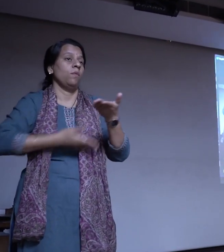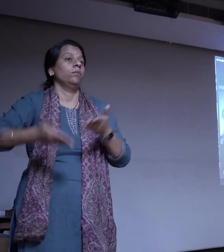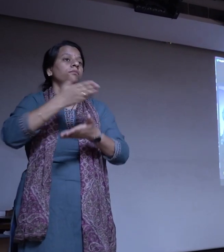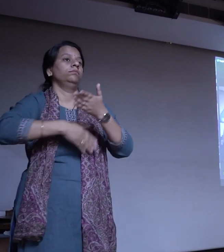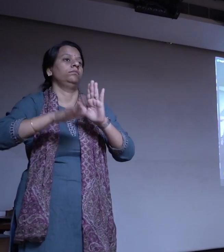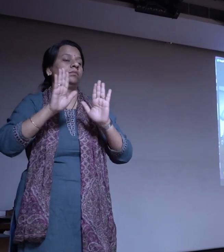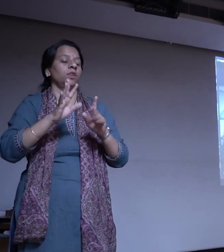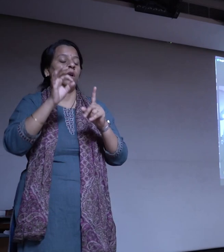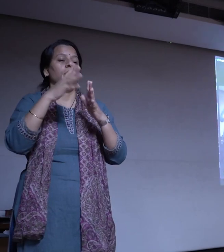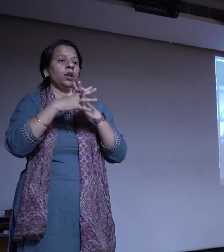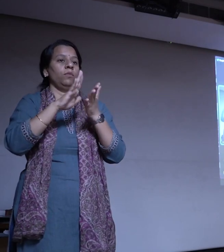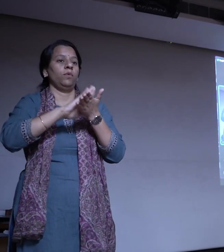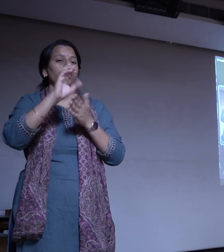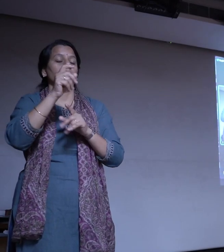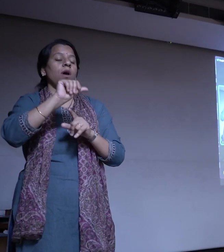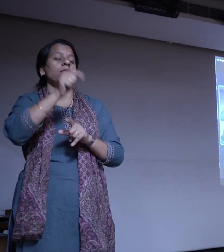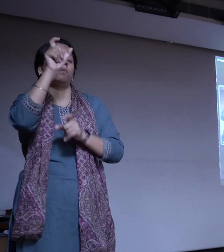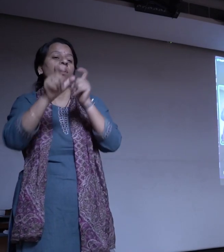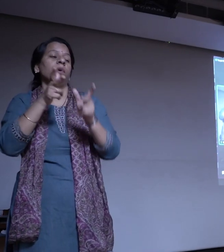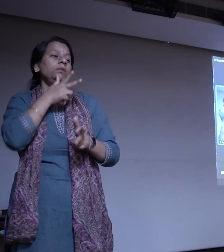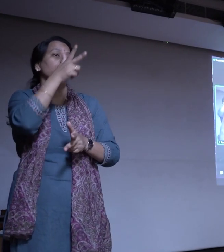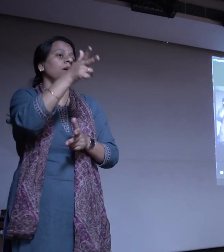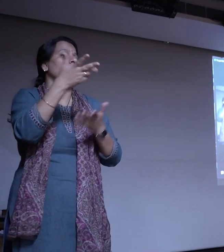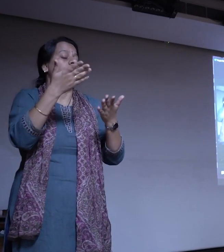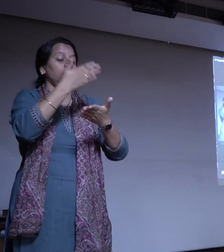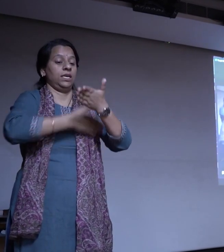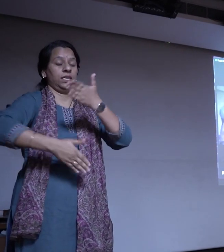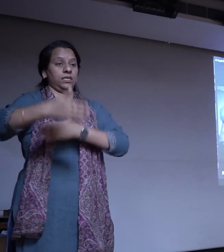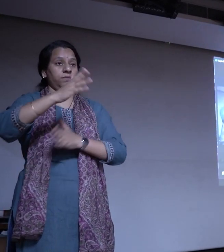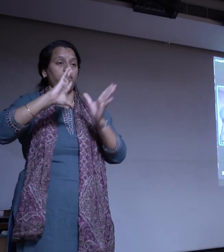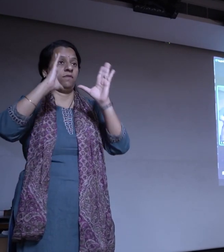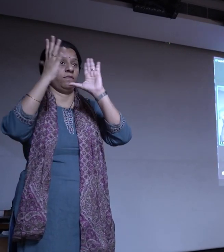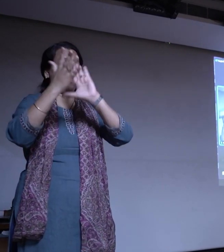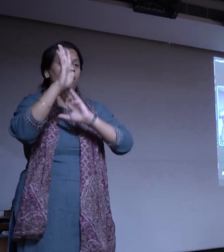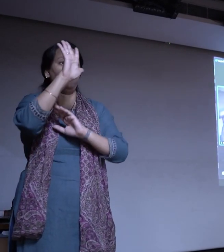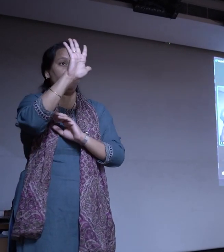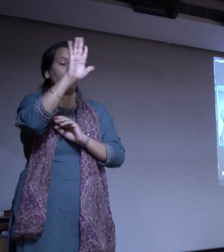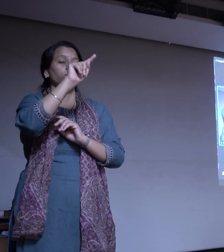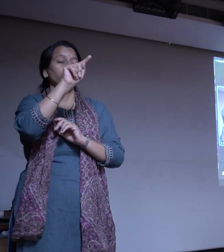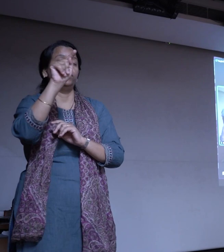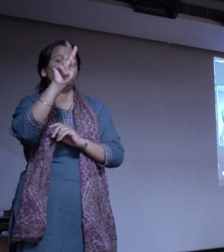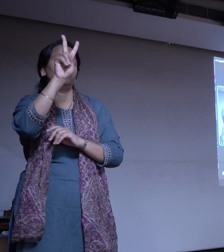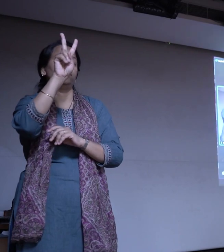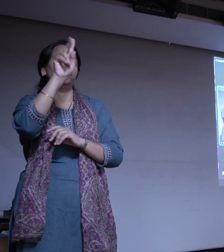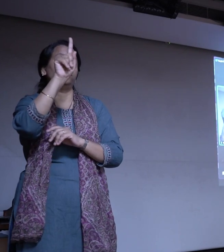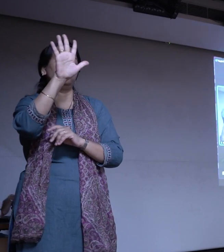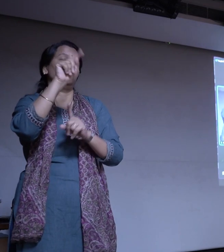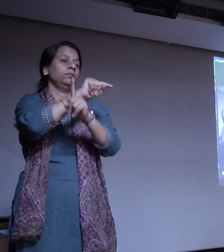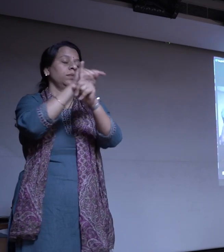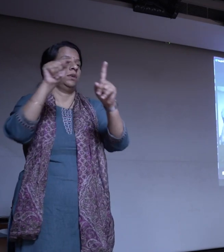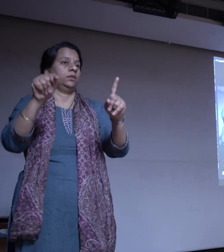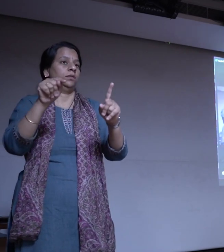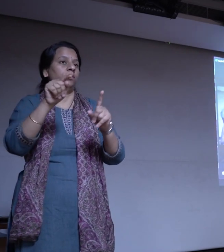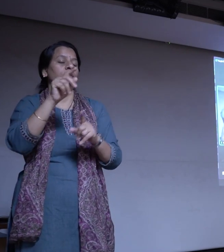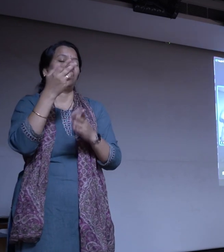um wh and many other people say the disabilities in the world are 5 to 15% so